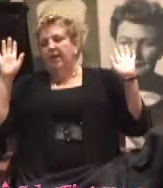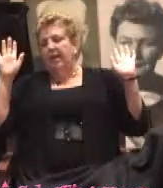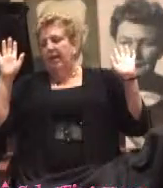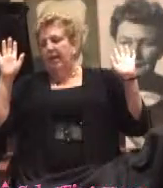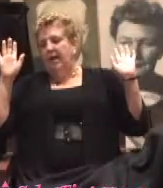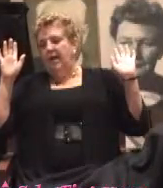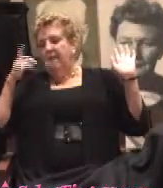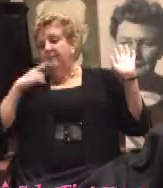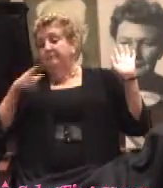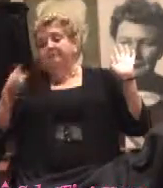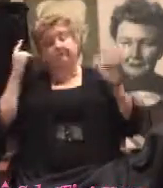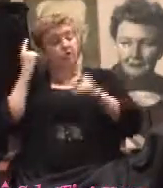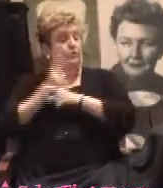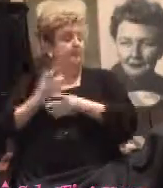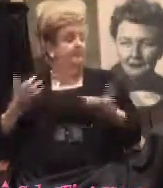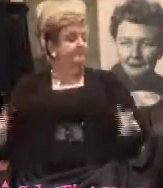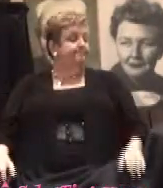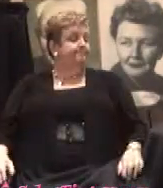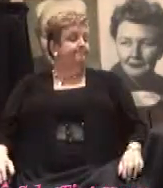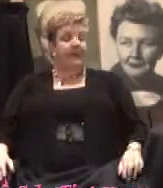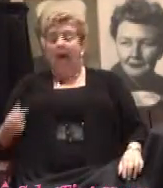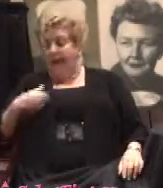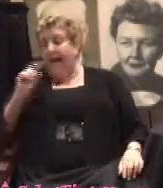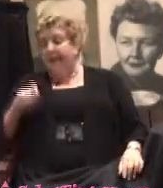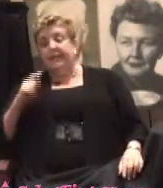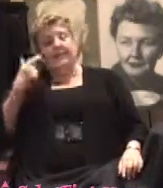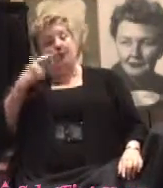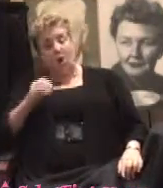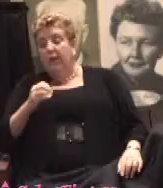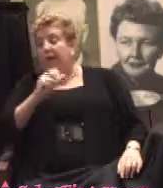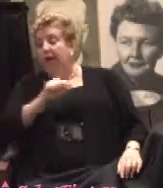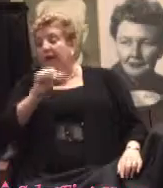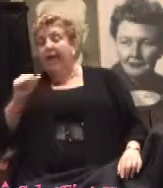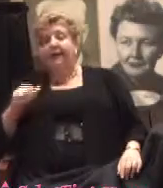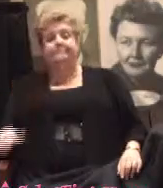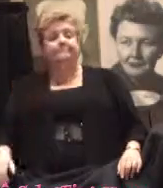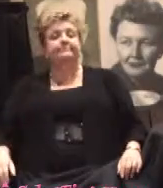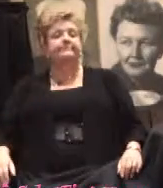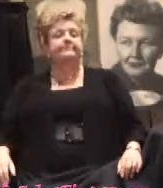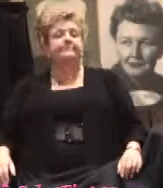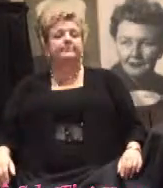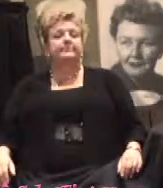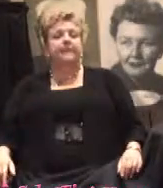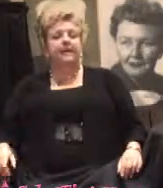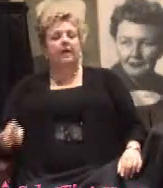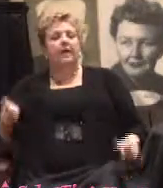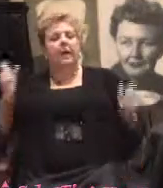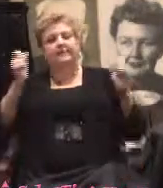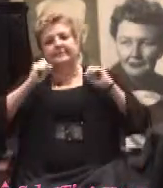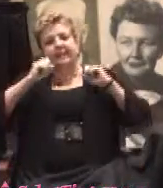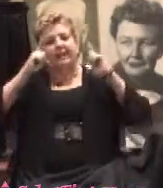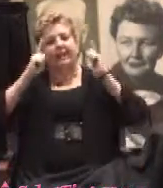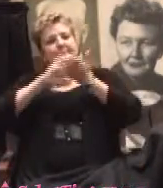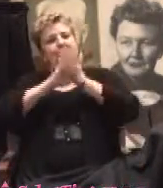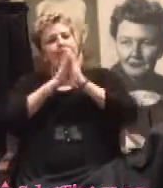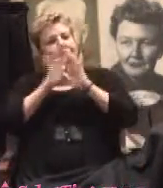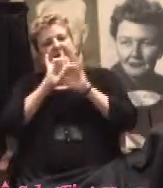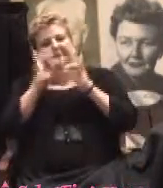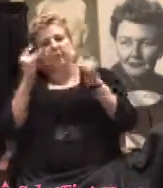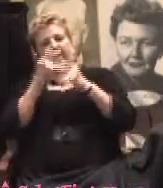you're right, I need to go to Alcoholics Anonymous. And suddenly he became my sarcastic older brother. He looked at me and he laughed. He